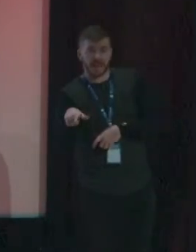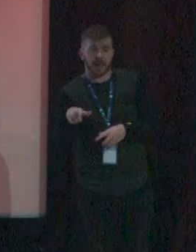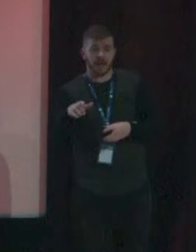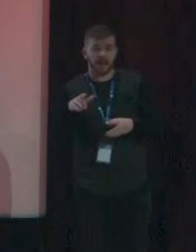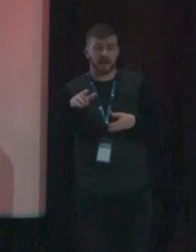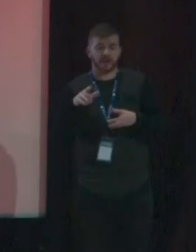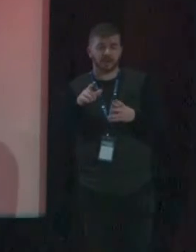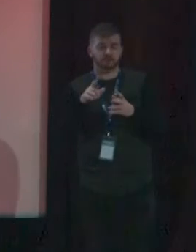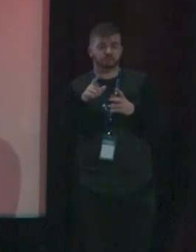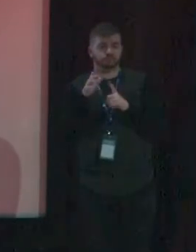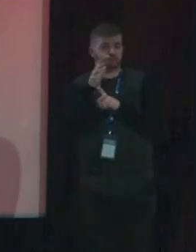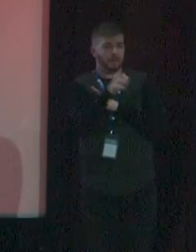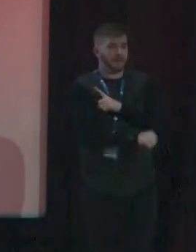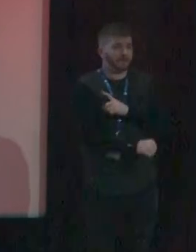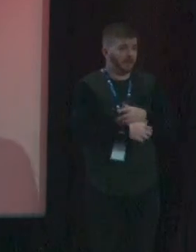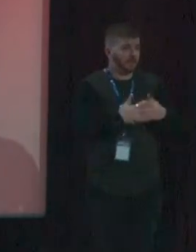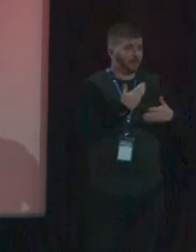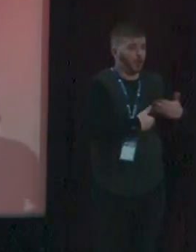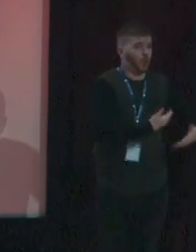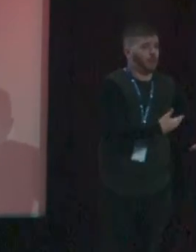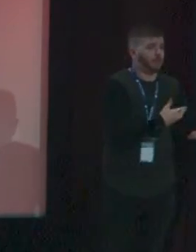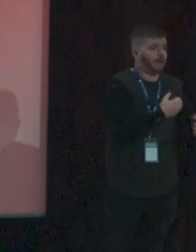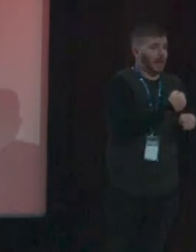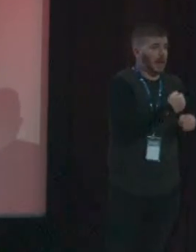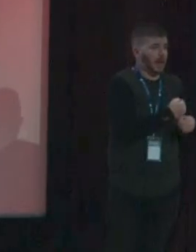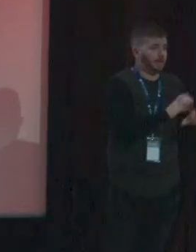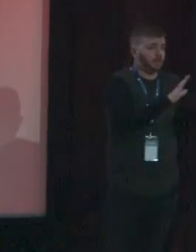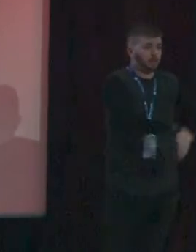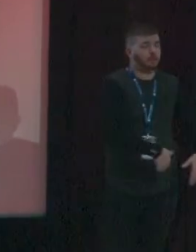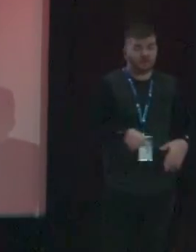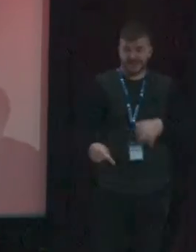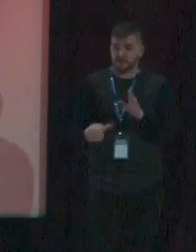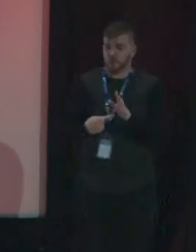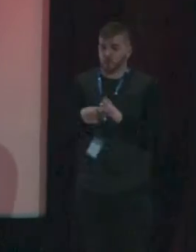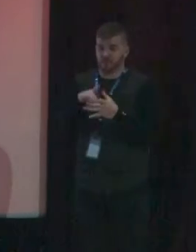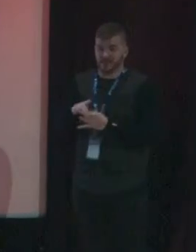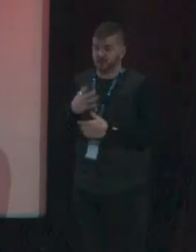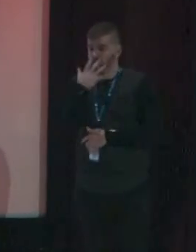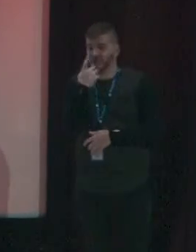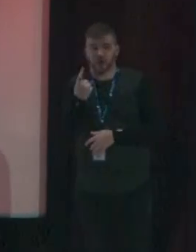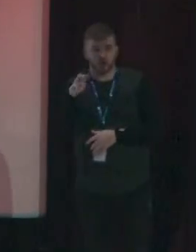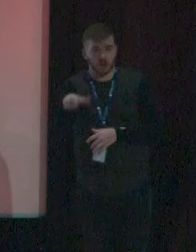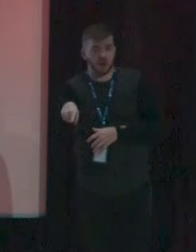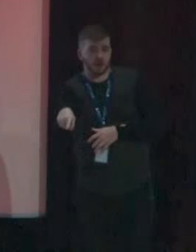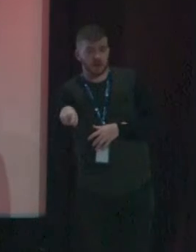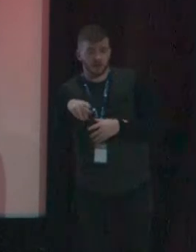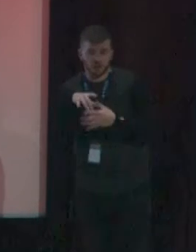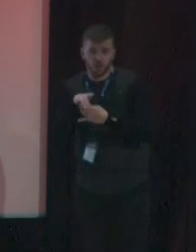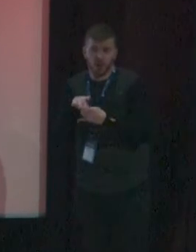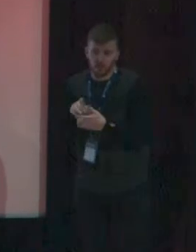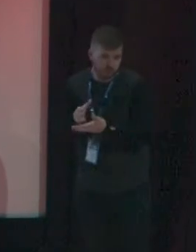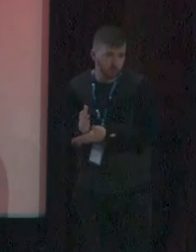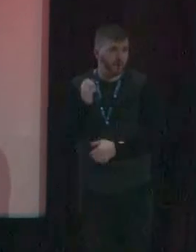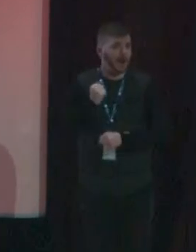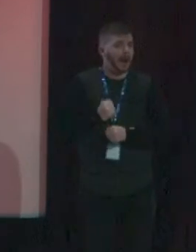totally occludes anything else that's going on in the game. Nothing else matters except your relationship with this other complete stranger that you are working through the game